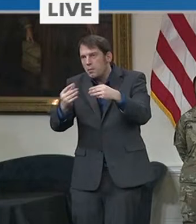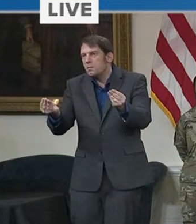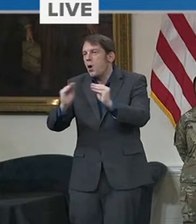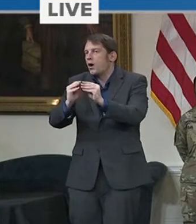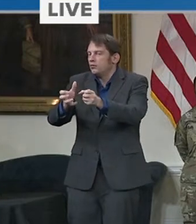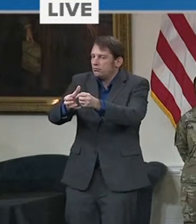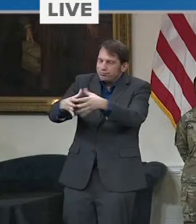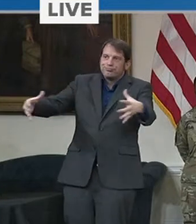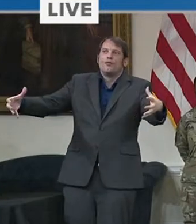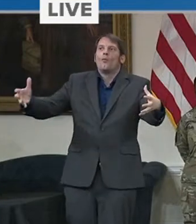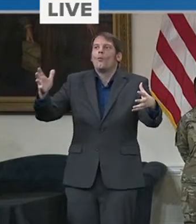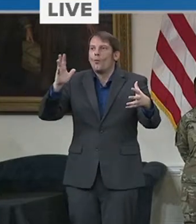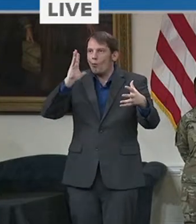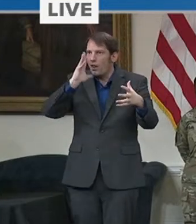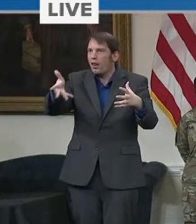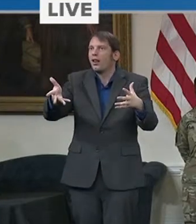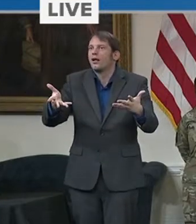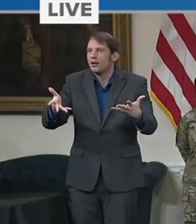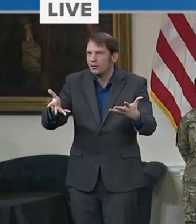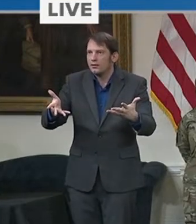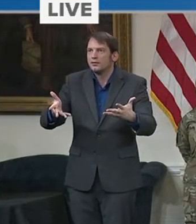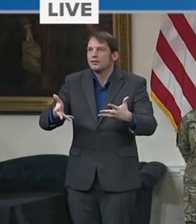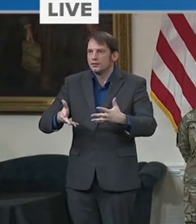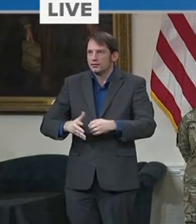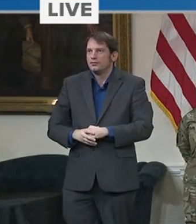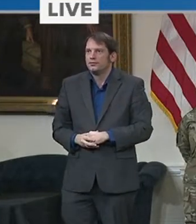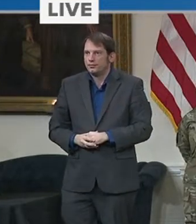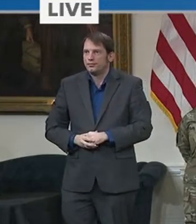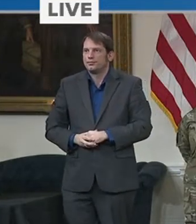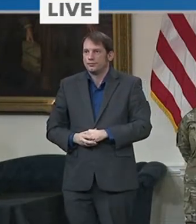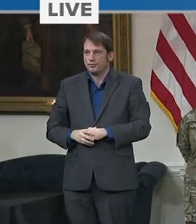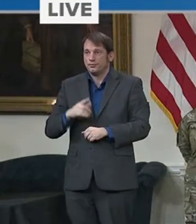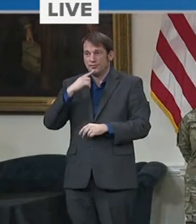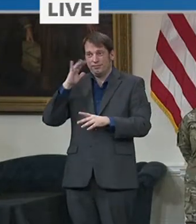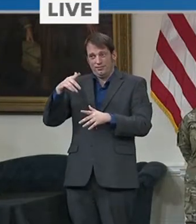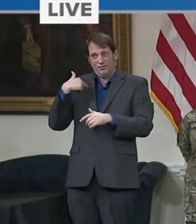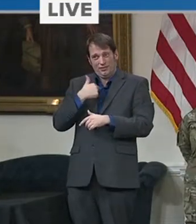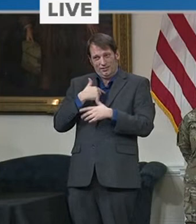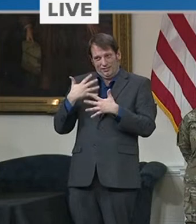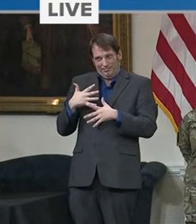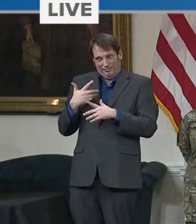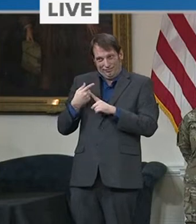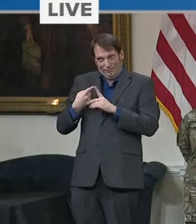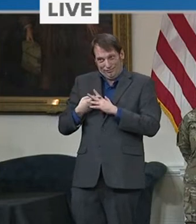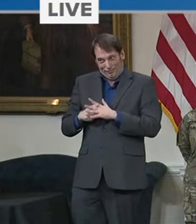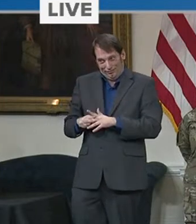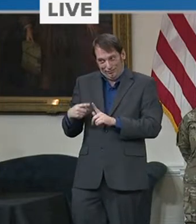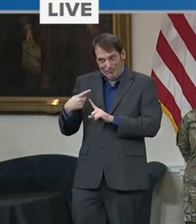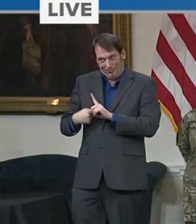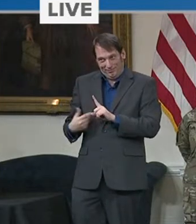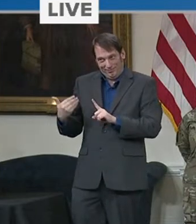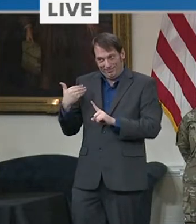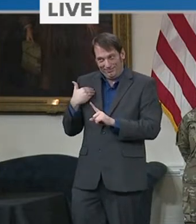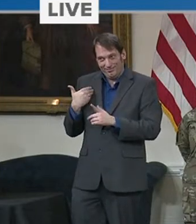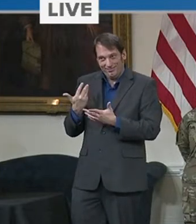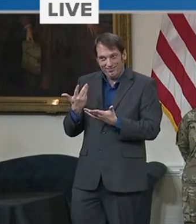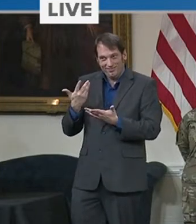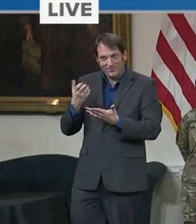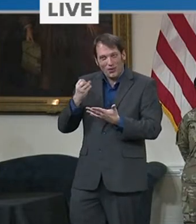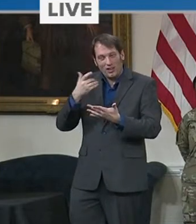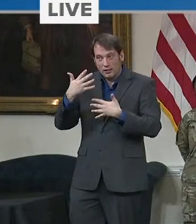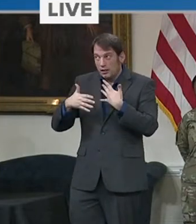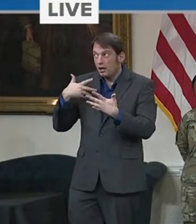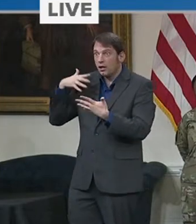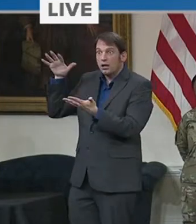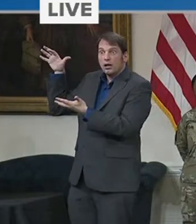efforts, which we all started just over 1 month ago. There are many risks to becoming